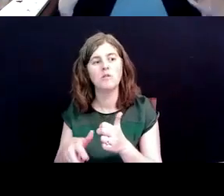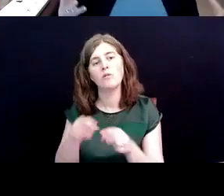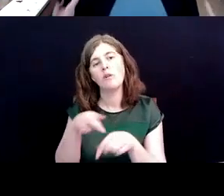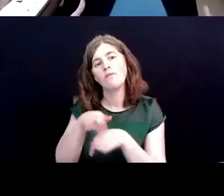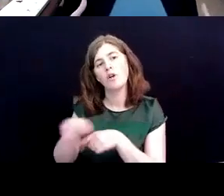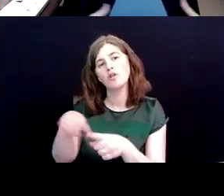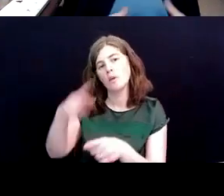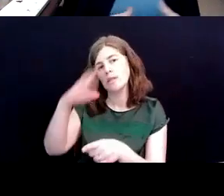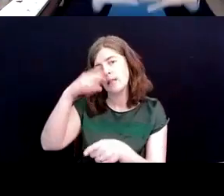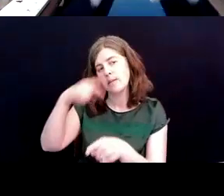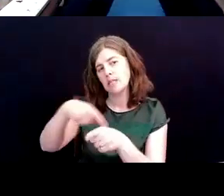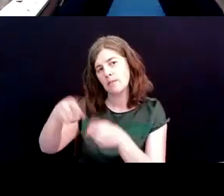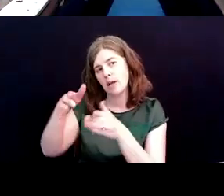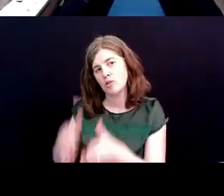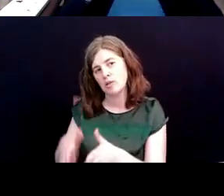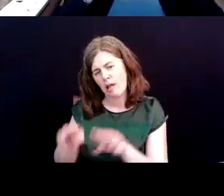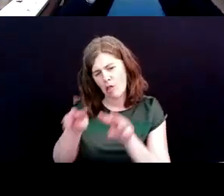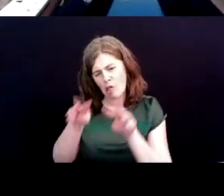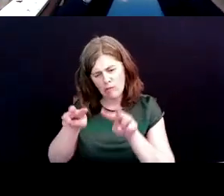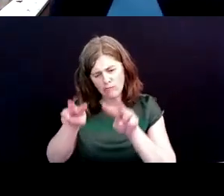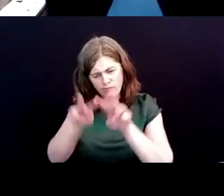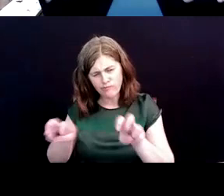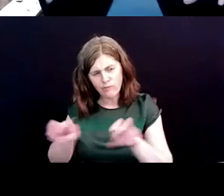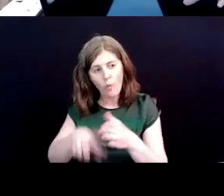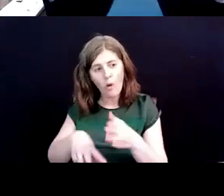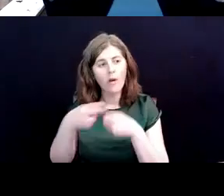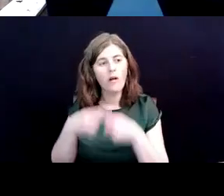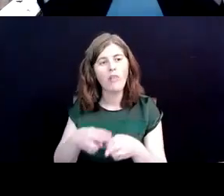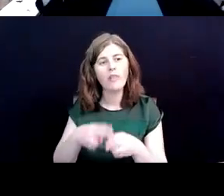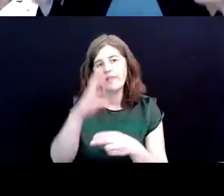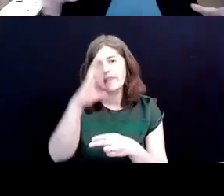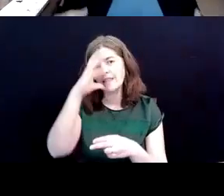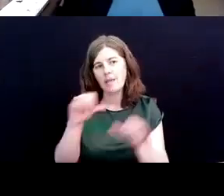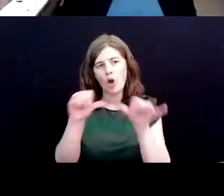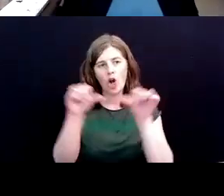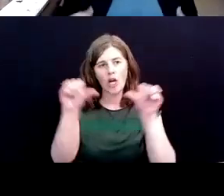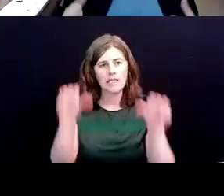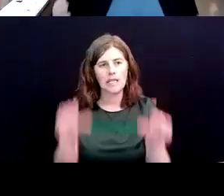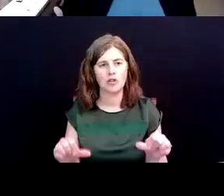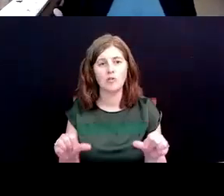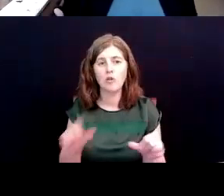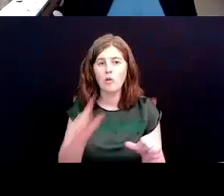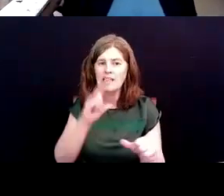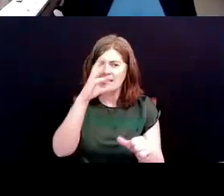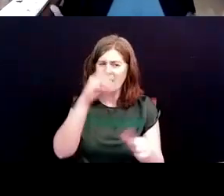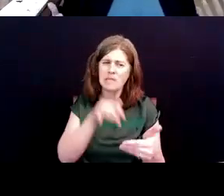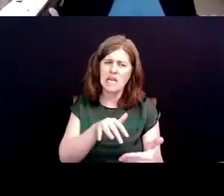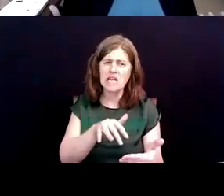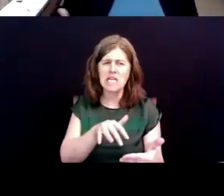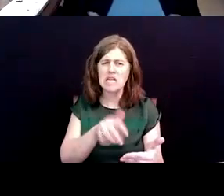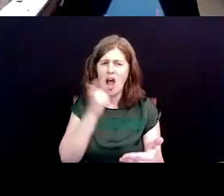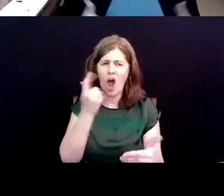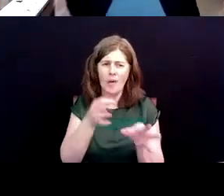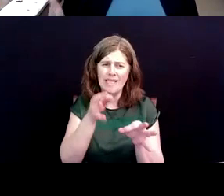can look at and actually look at what we call the sleep architecture. So doing a sleep study, which is not always the simplest